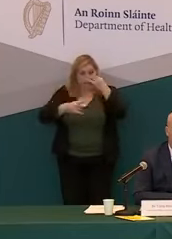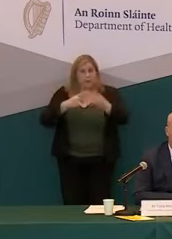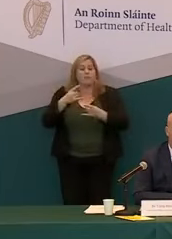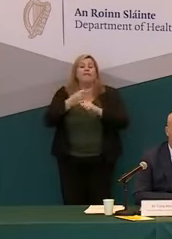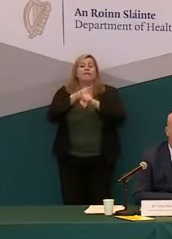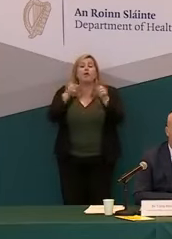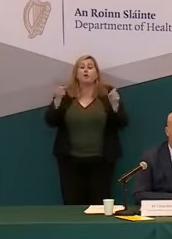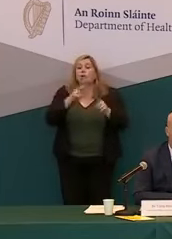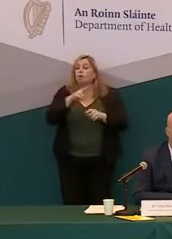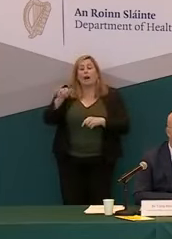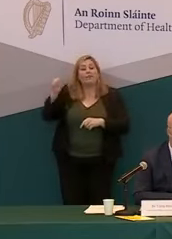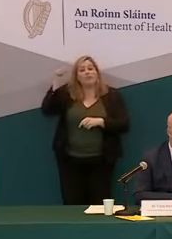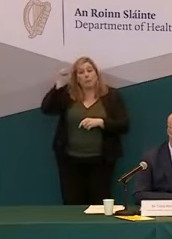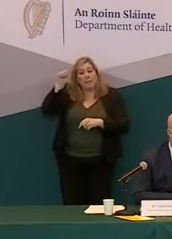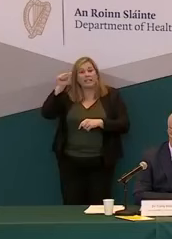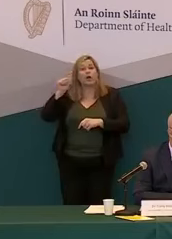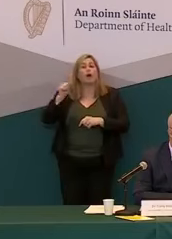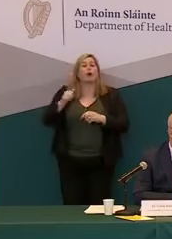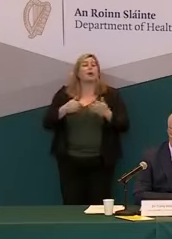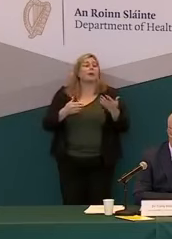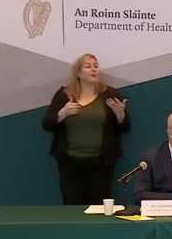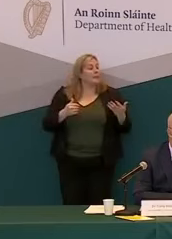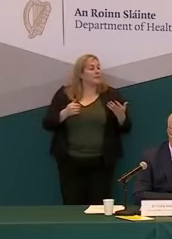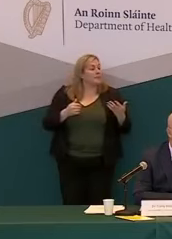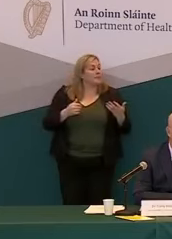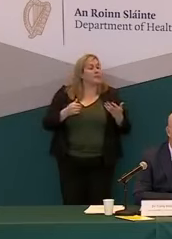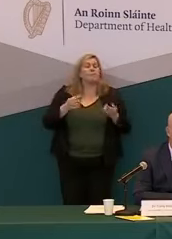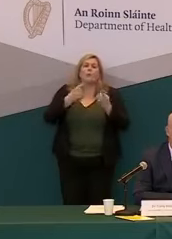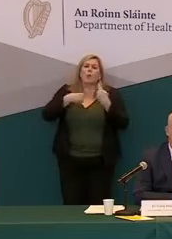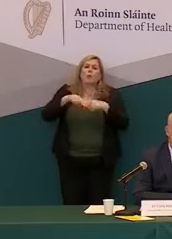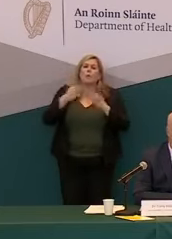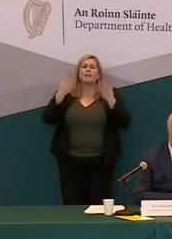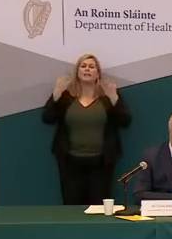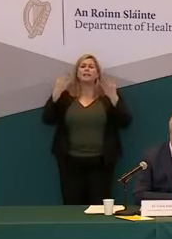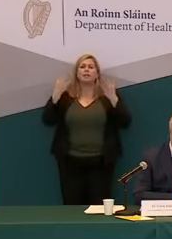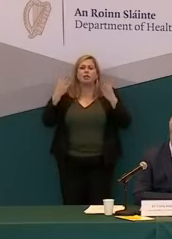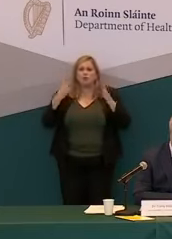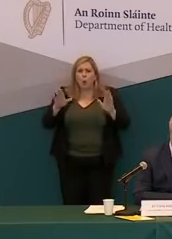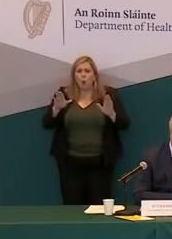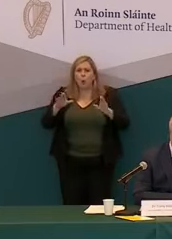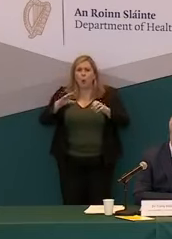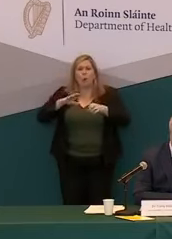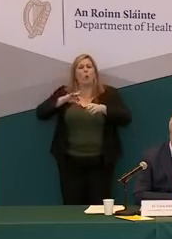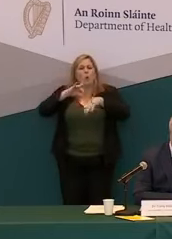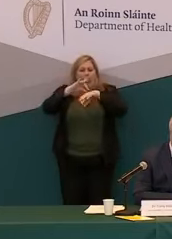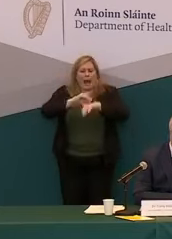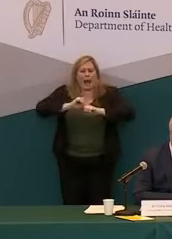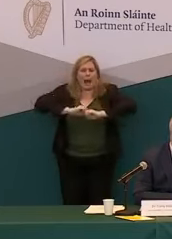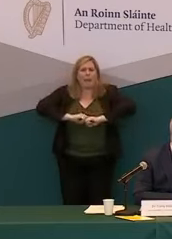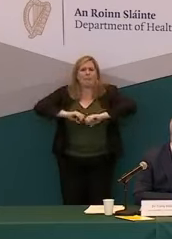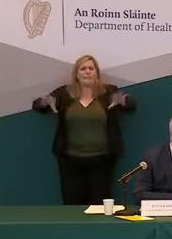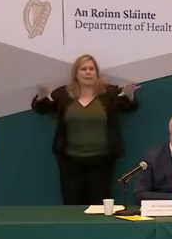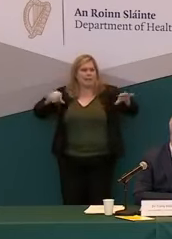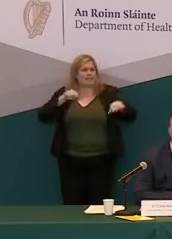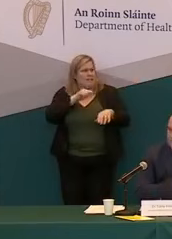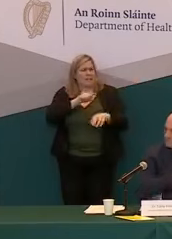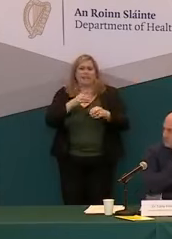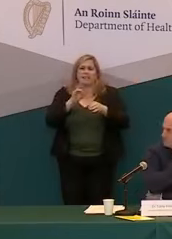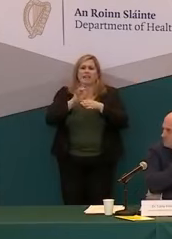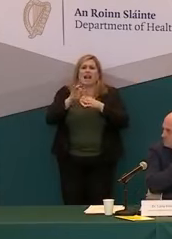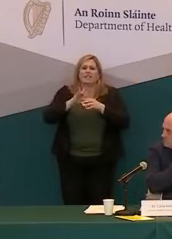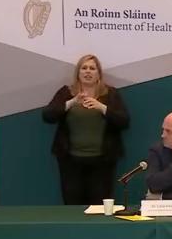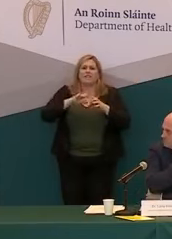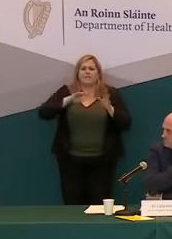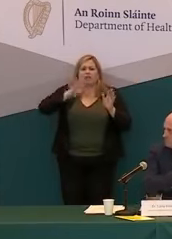with it, a log linear plot, and we tend to show epidemics on these kinds of